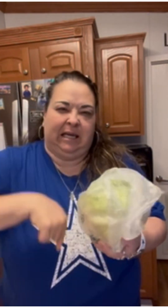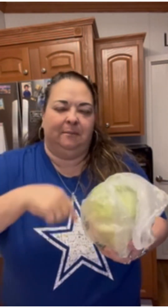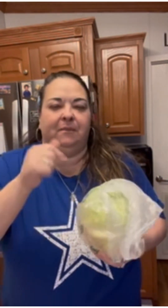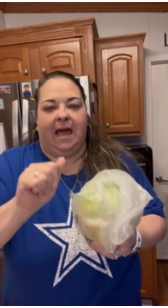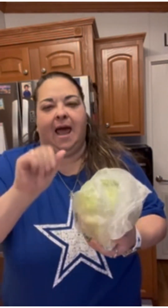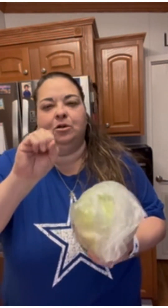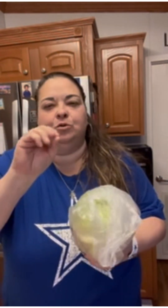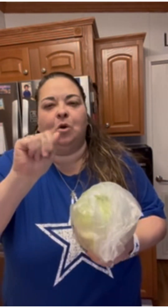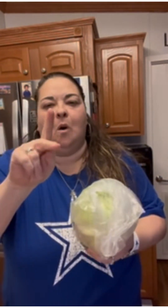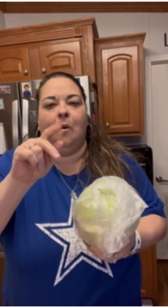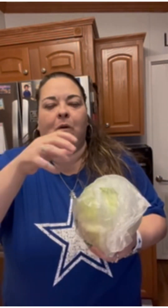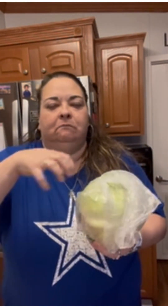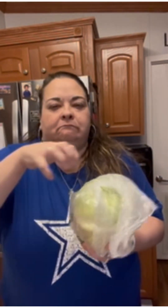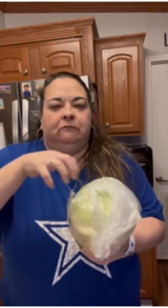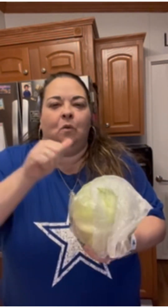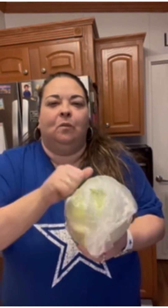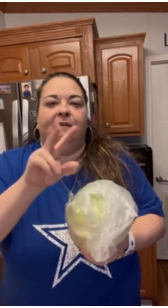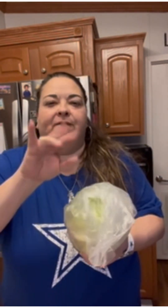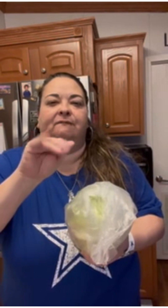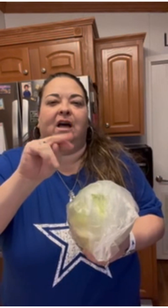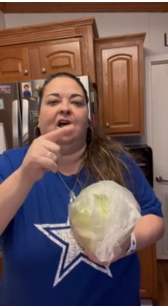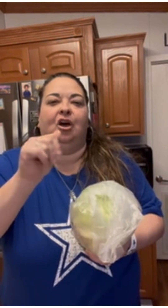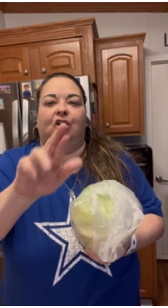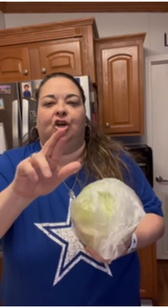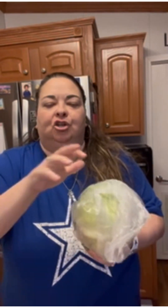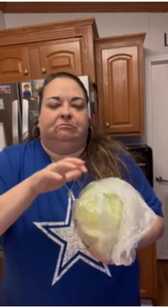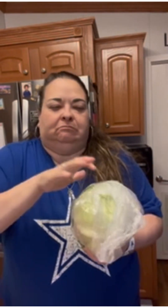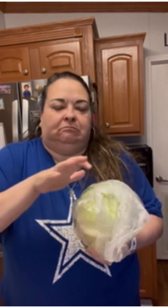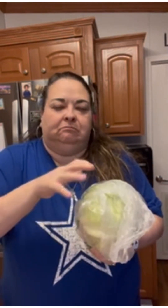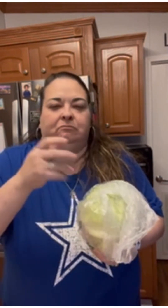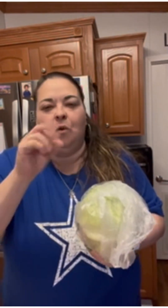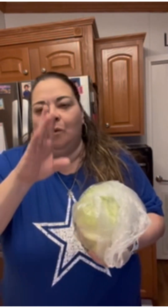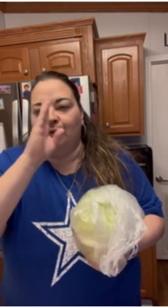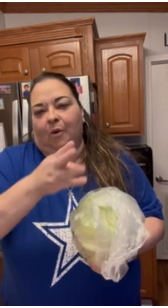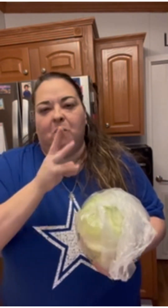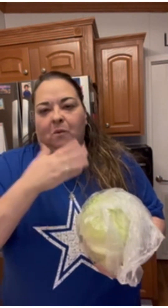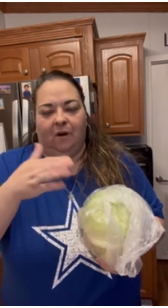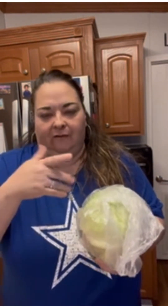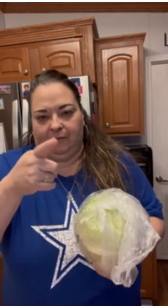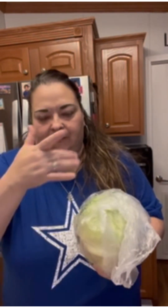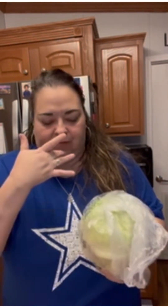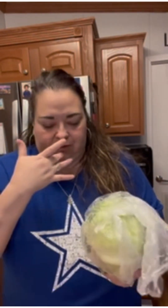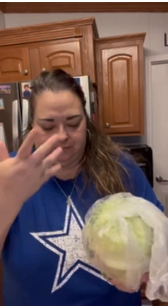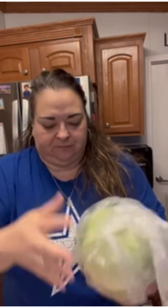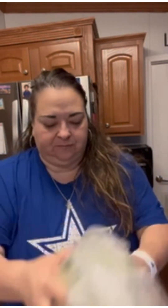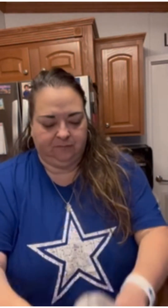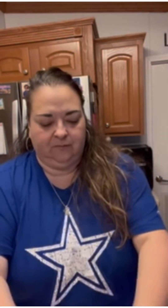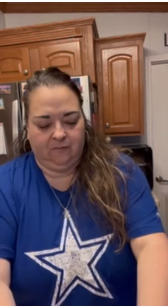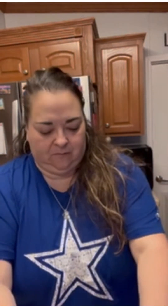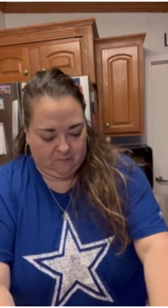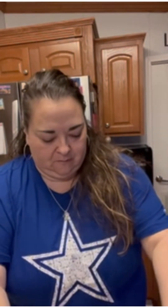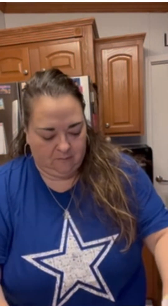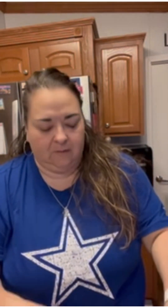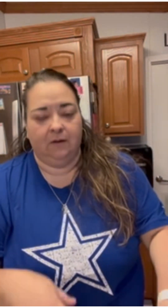and dirt inside. So give it a good deep cleanse with water and vinegar, just straight water, whatever you